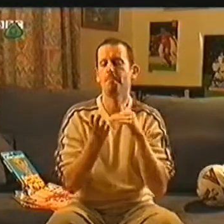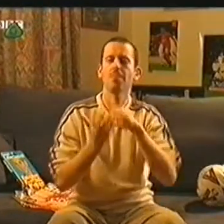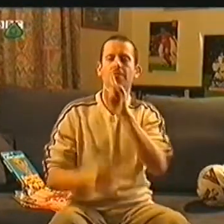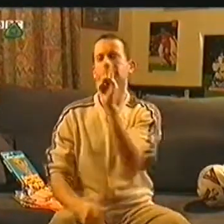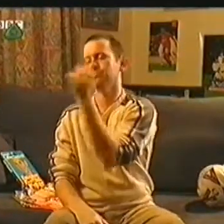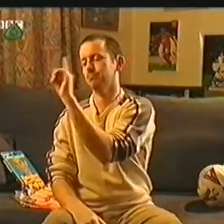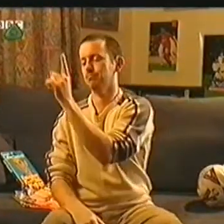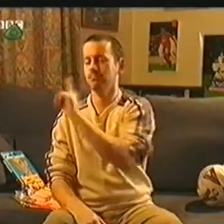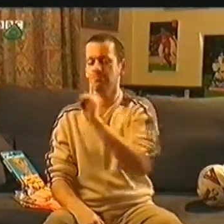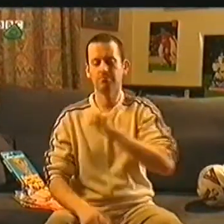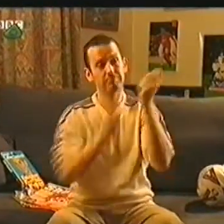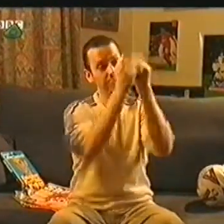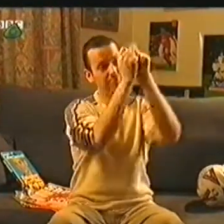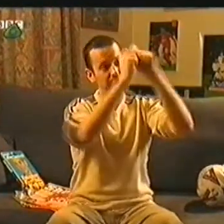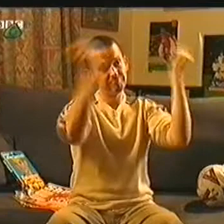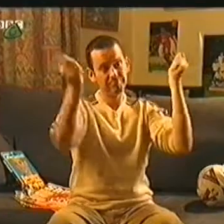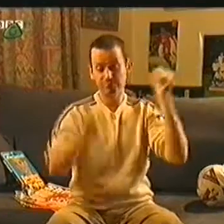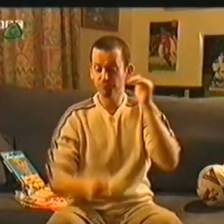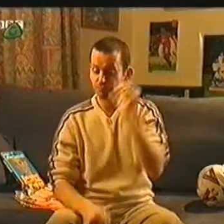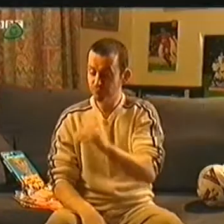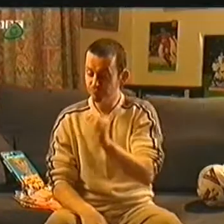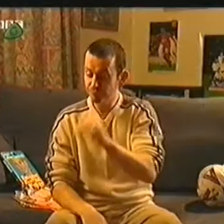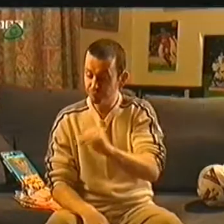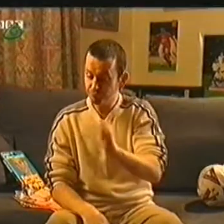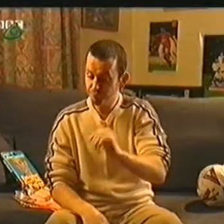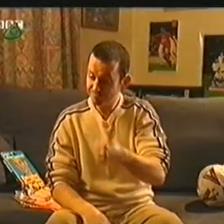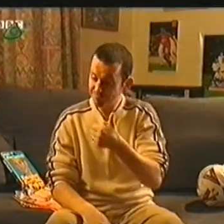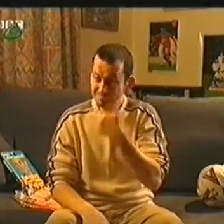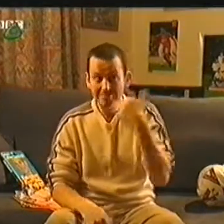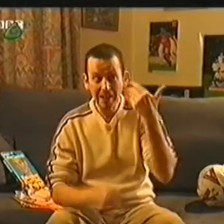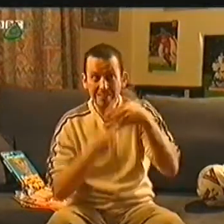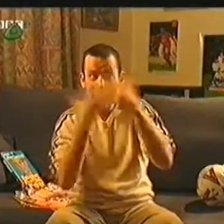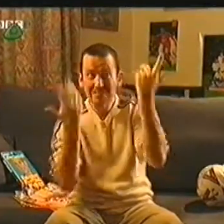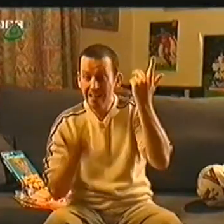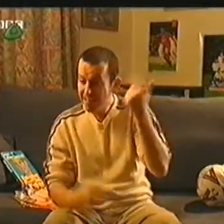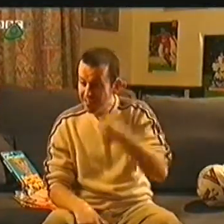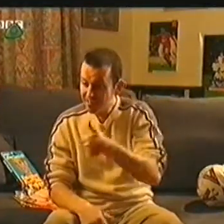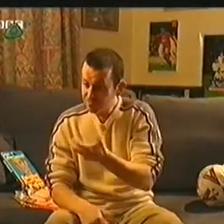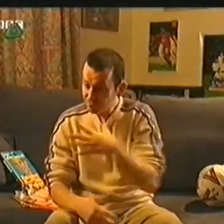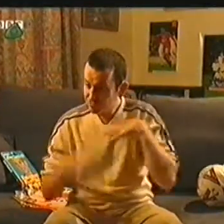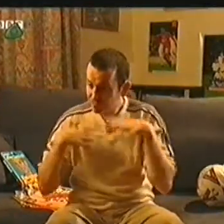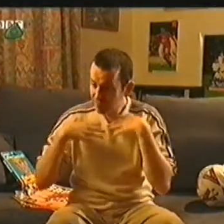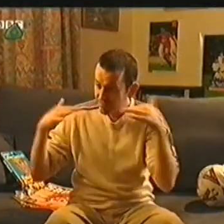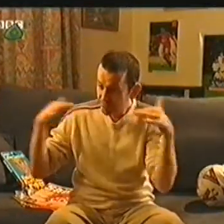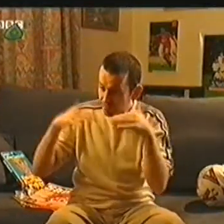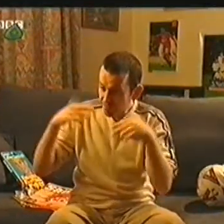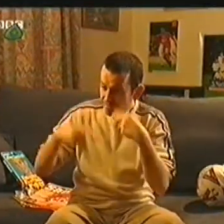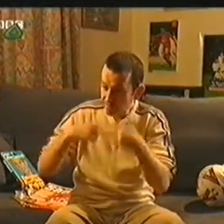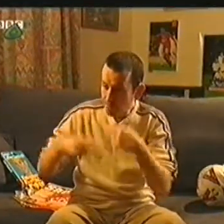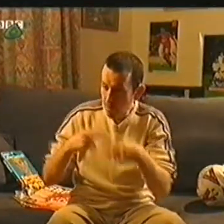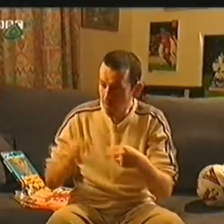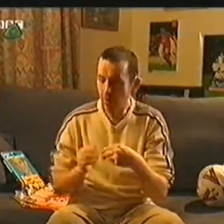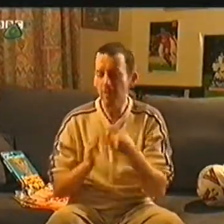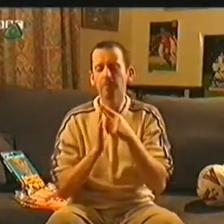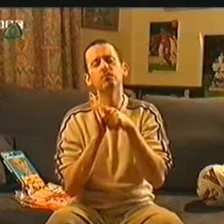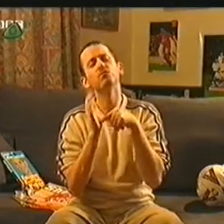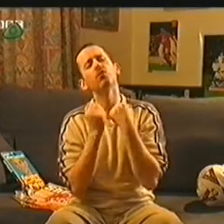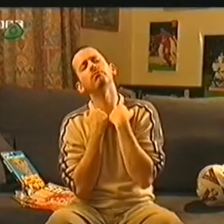"Morning, Joshua," said his mother as she opened his curtains. Sunshine flooded into the bedroom. Good, it was going to be fine for the